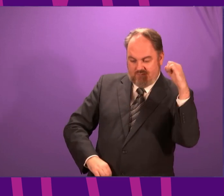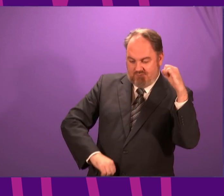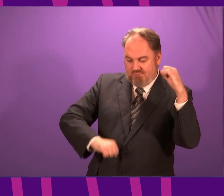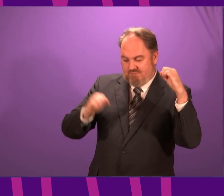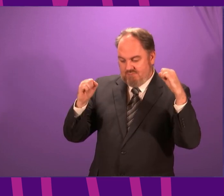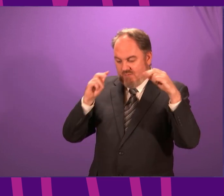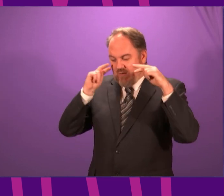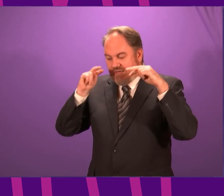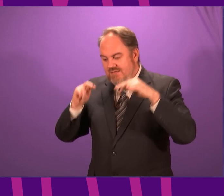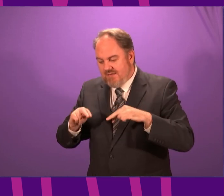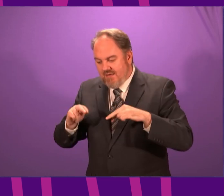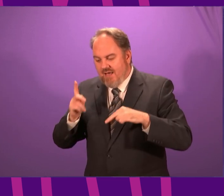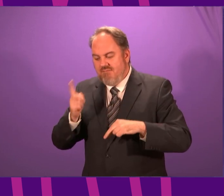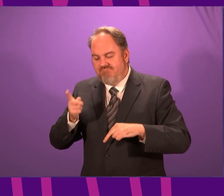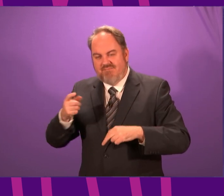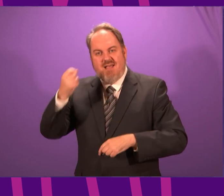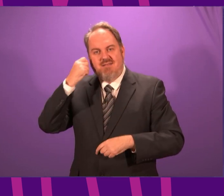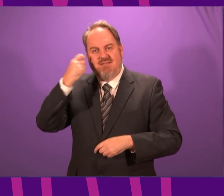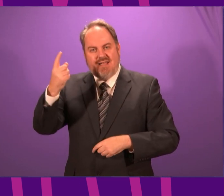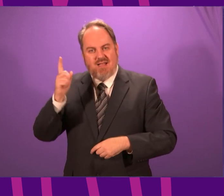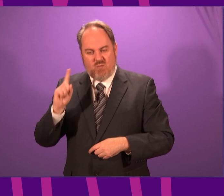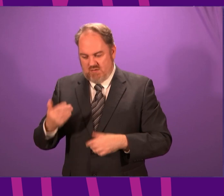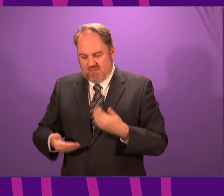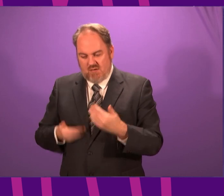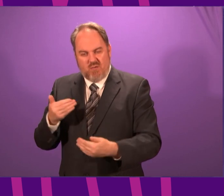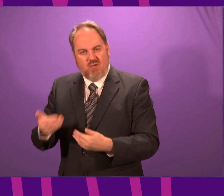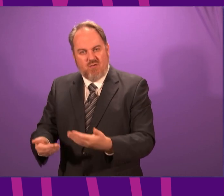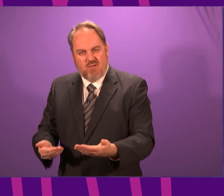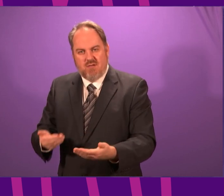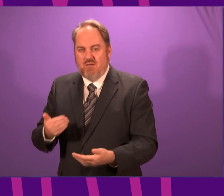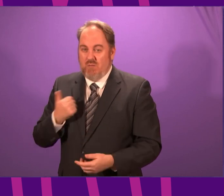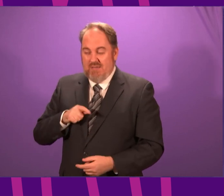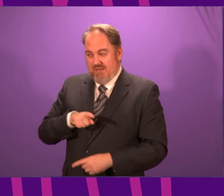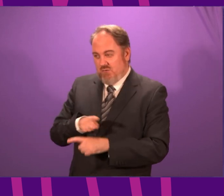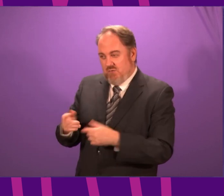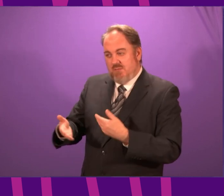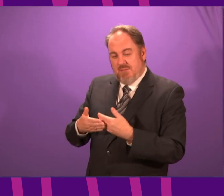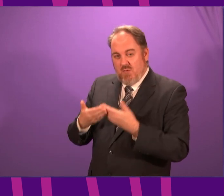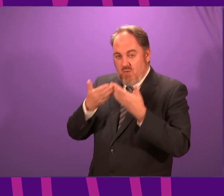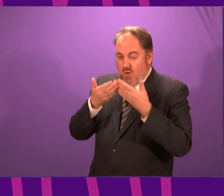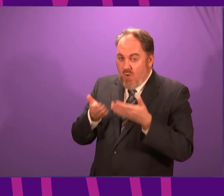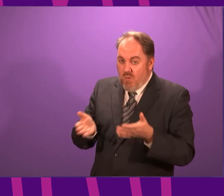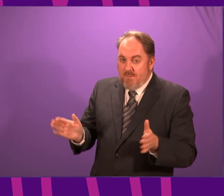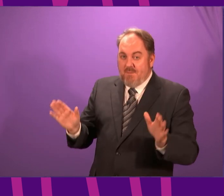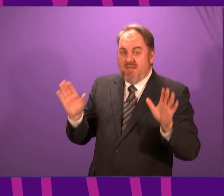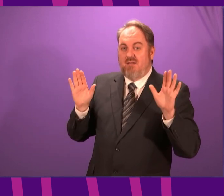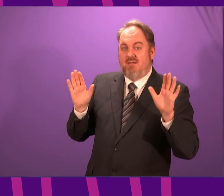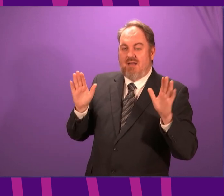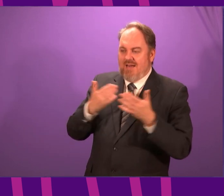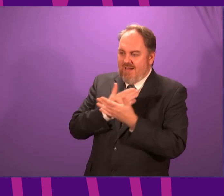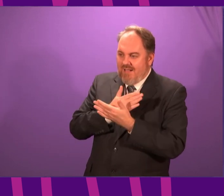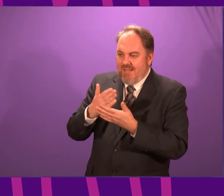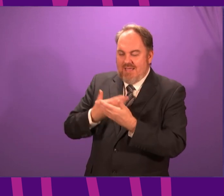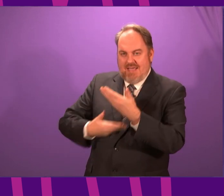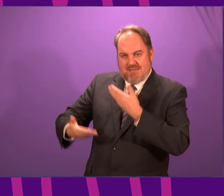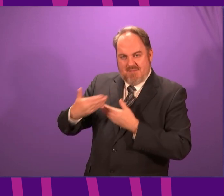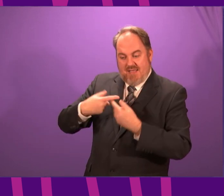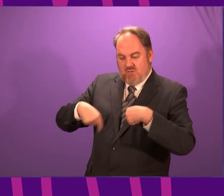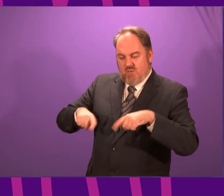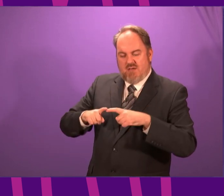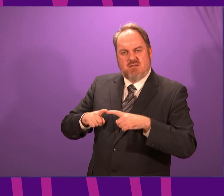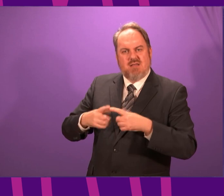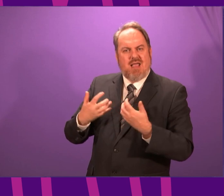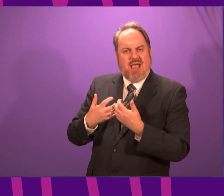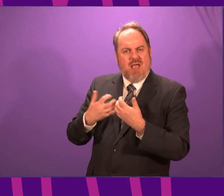can see and understand. So we need much greater transparency over the indicators that are being used to determine